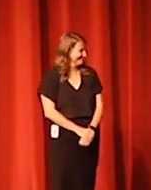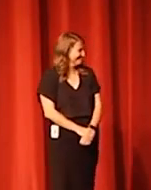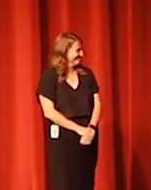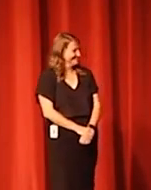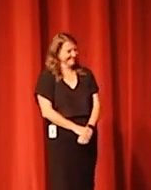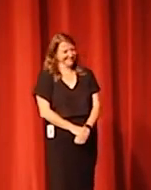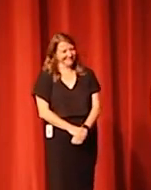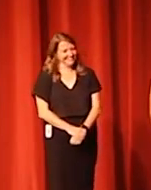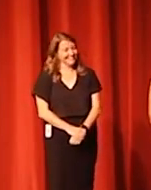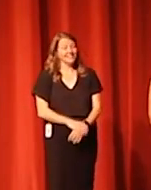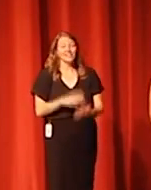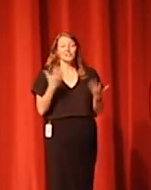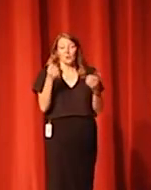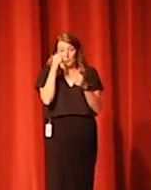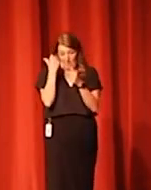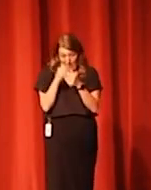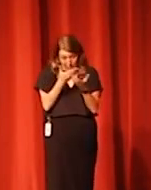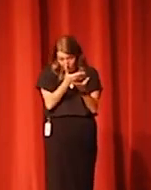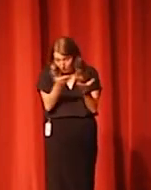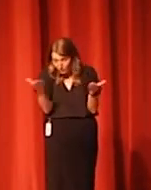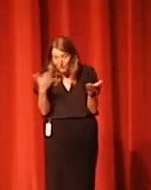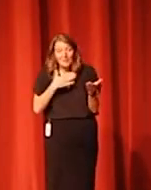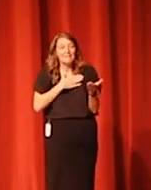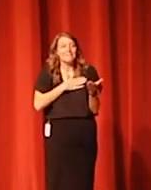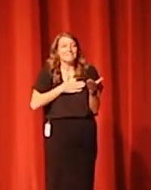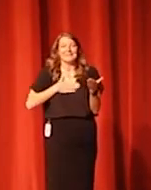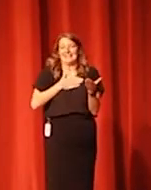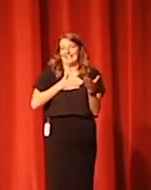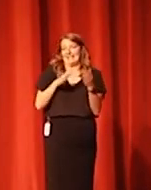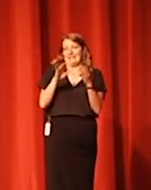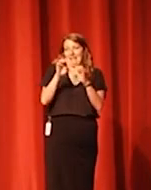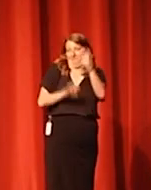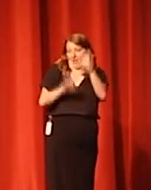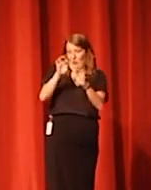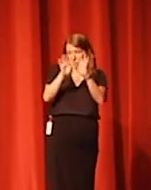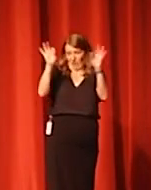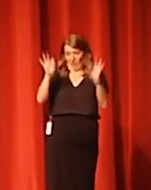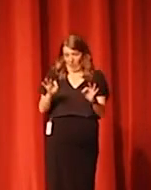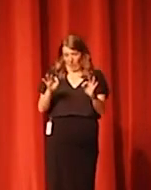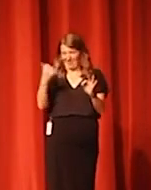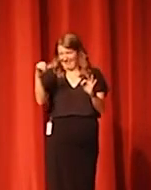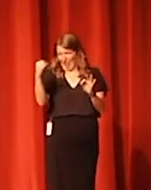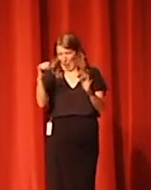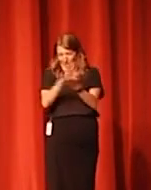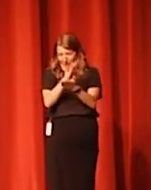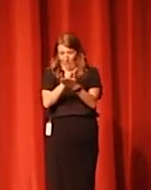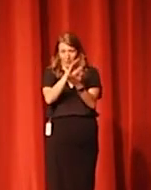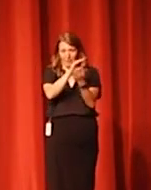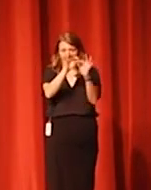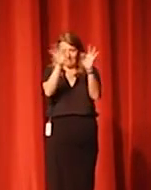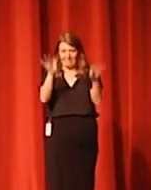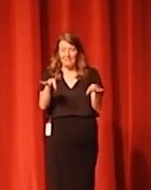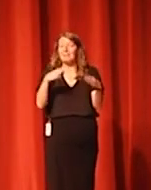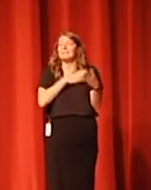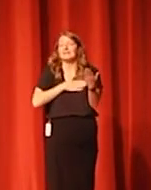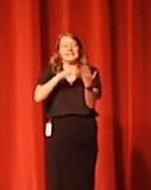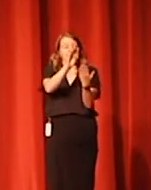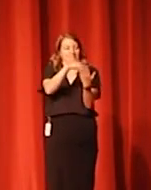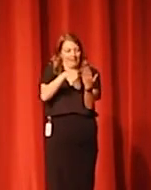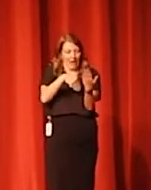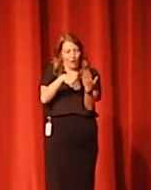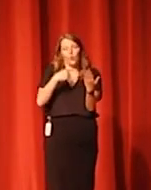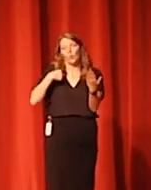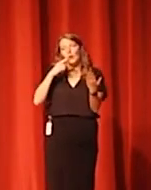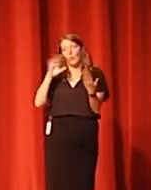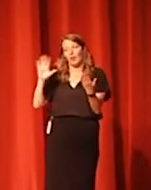All right, I want to remind all of you in the audience to please complete the evaluations. Those are the yellow forms. We'll be picking those up on the way